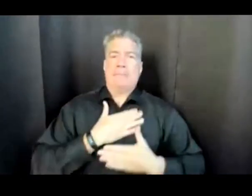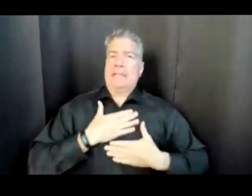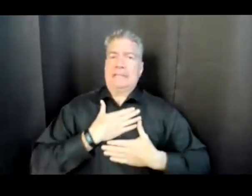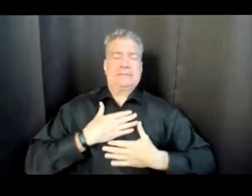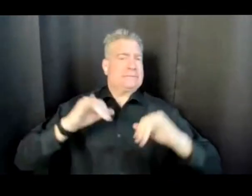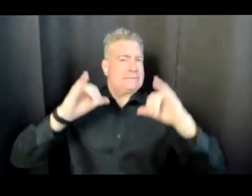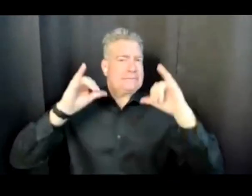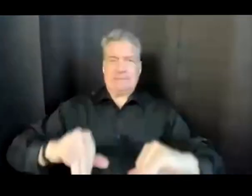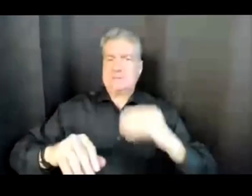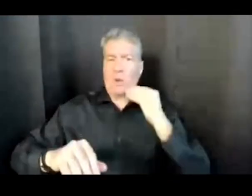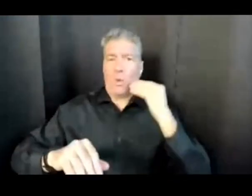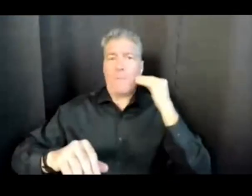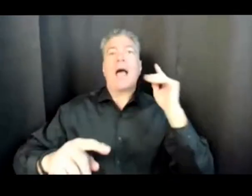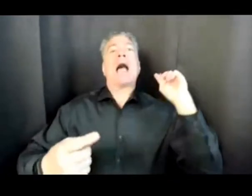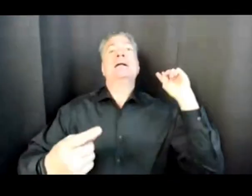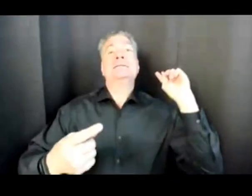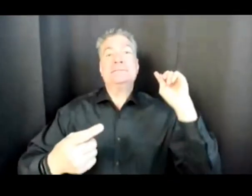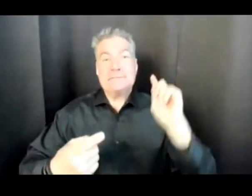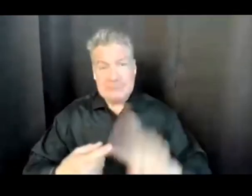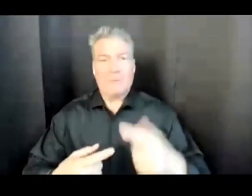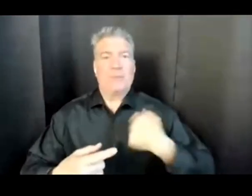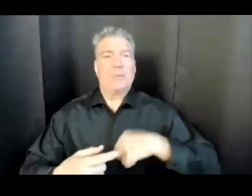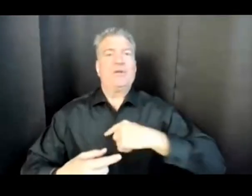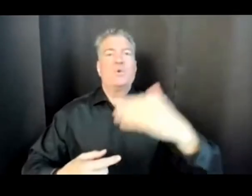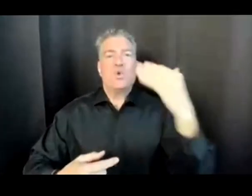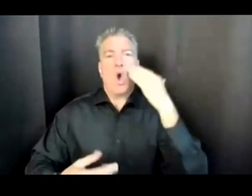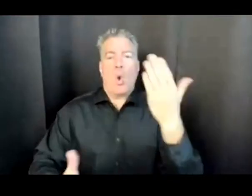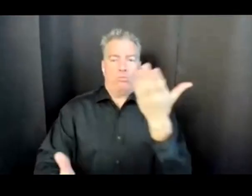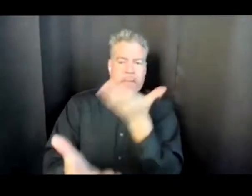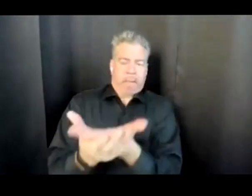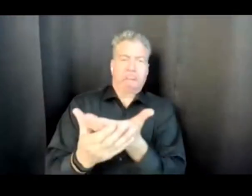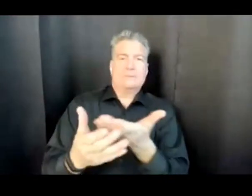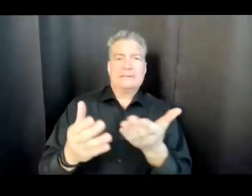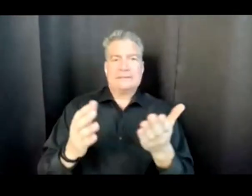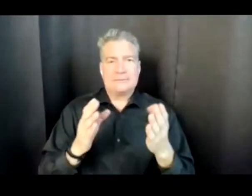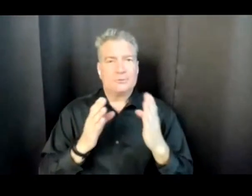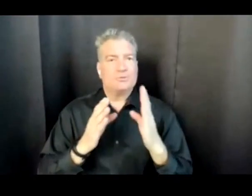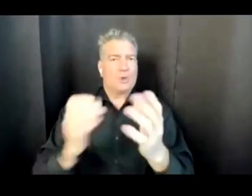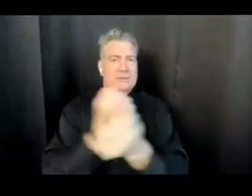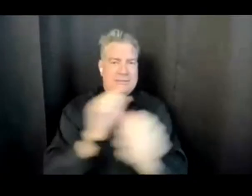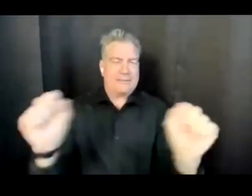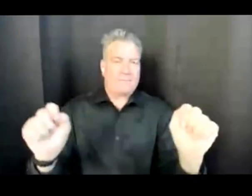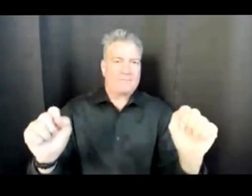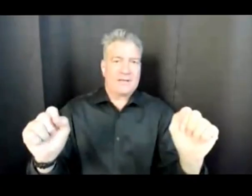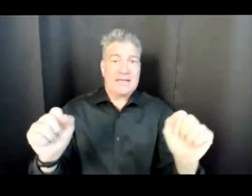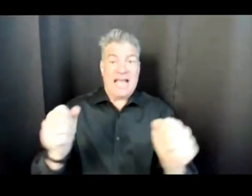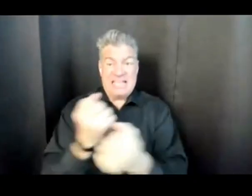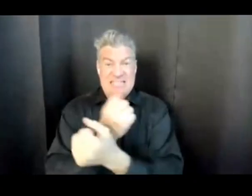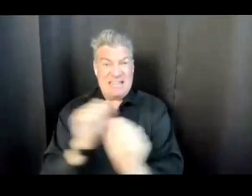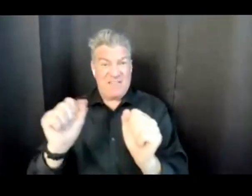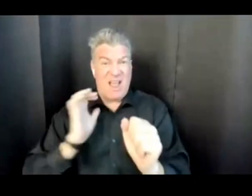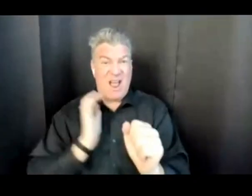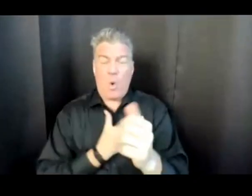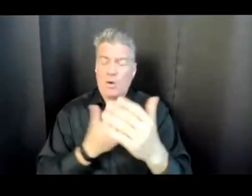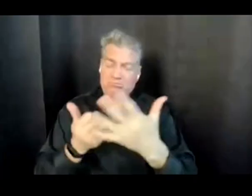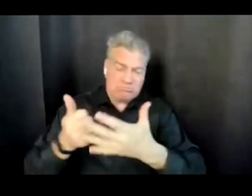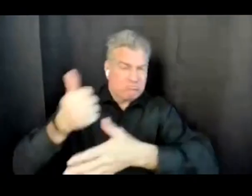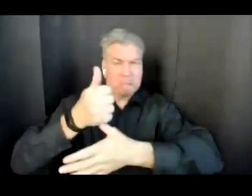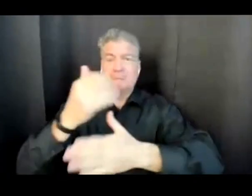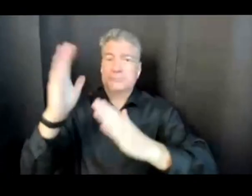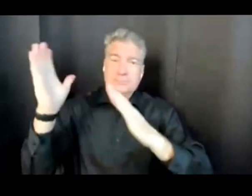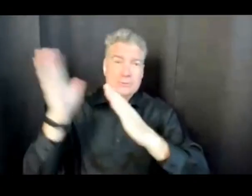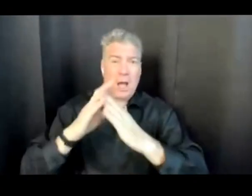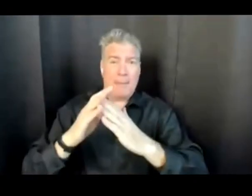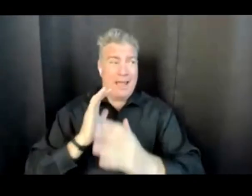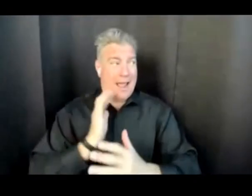roads and the temperatures are favorable for travel. Safety is job number one for us at GDOT and everybody here at